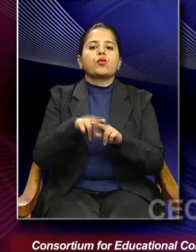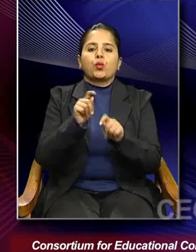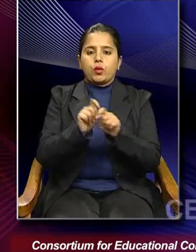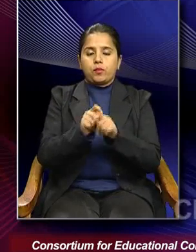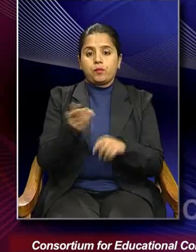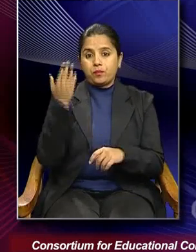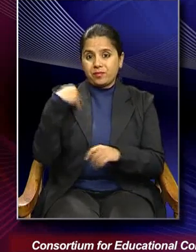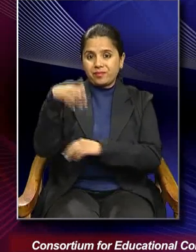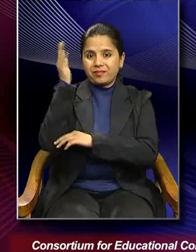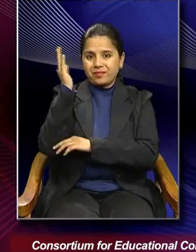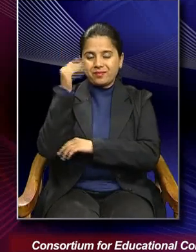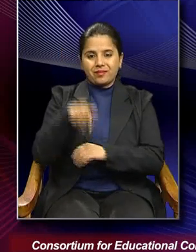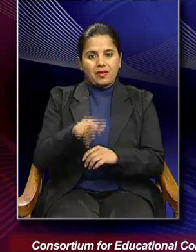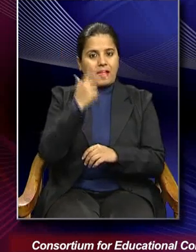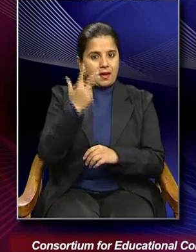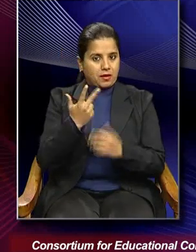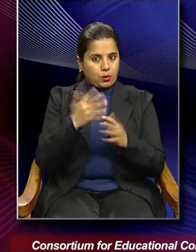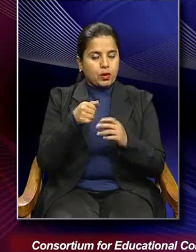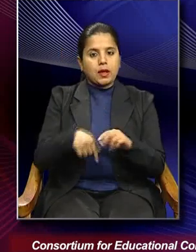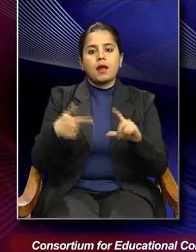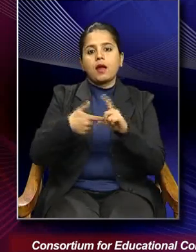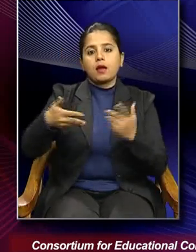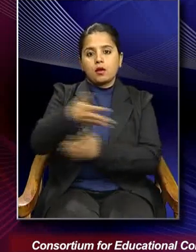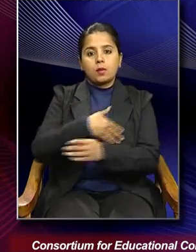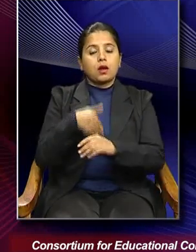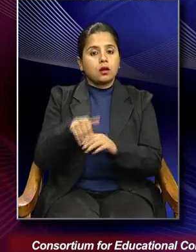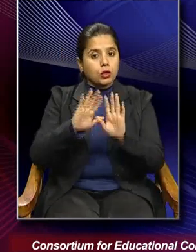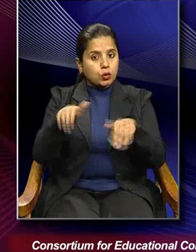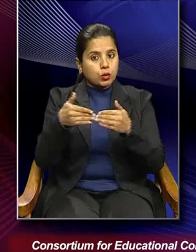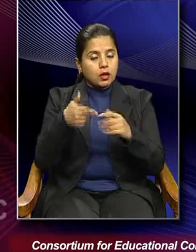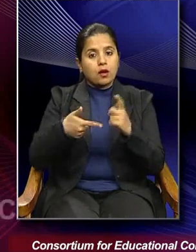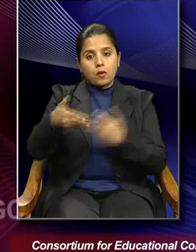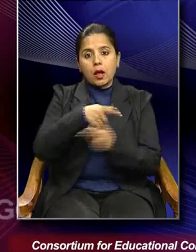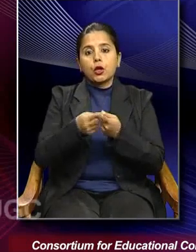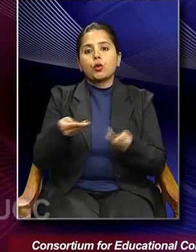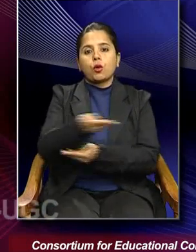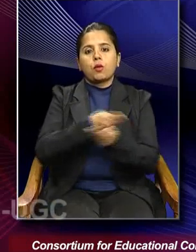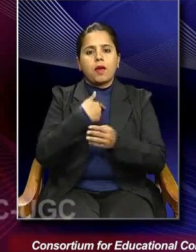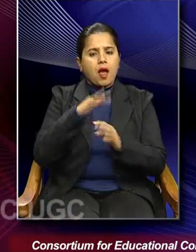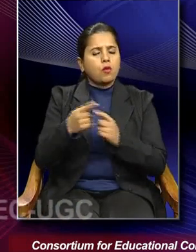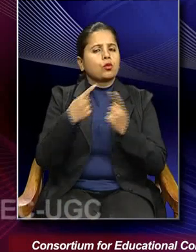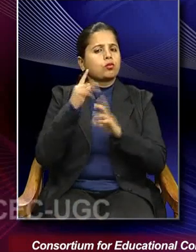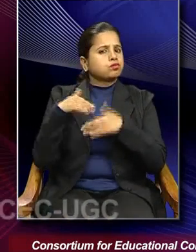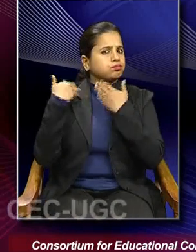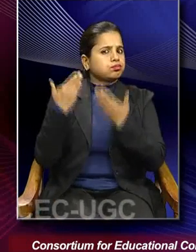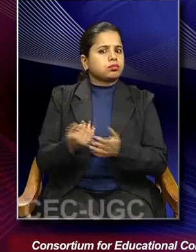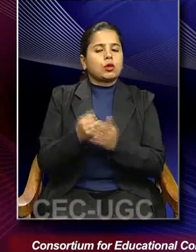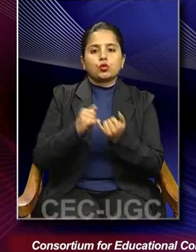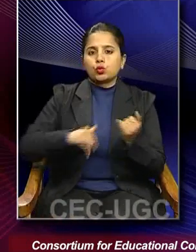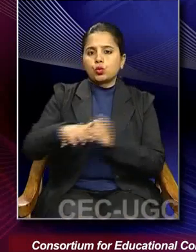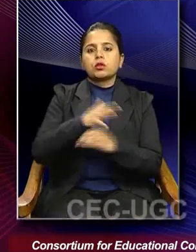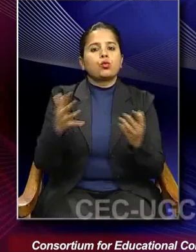of 8 of Introduction to Environmental Economics, we have been talking about social